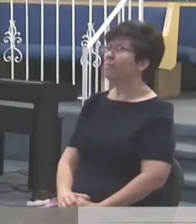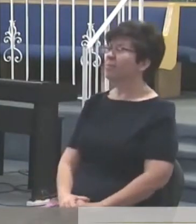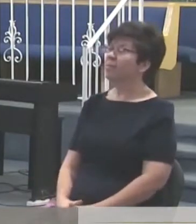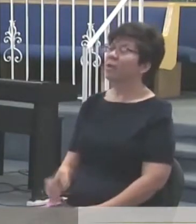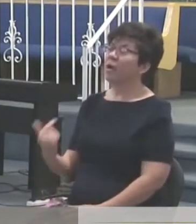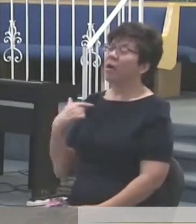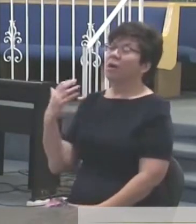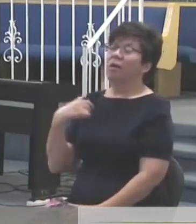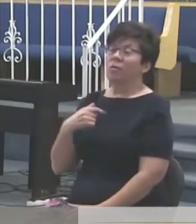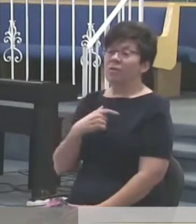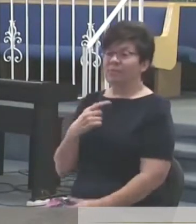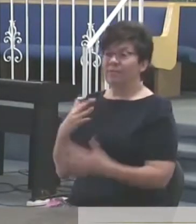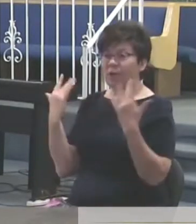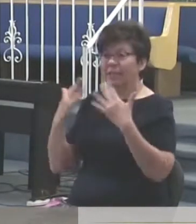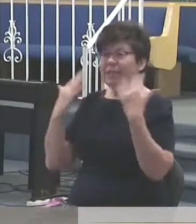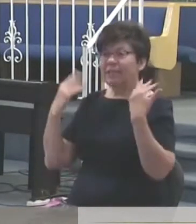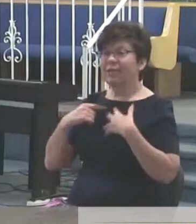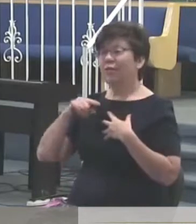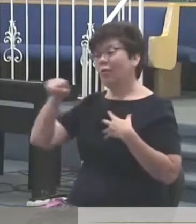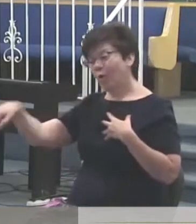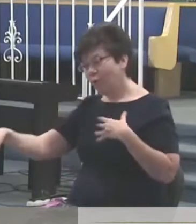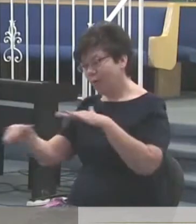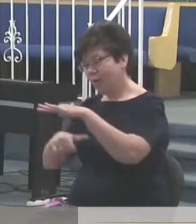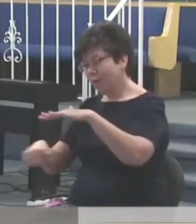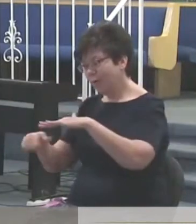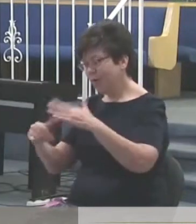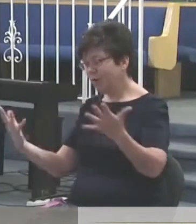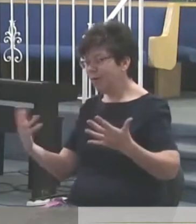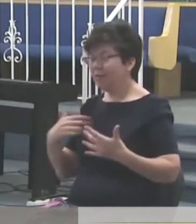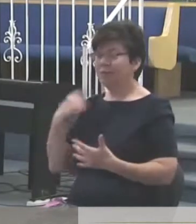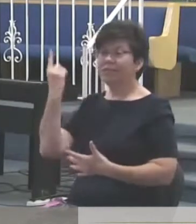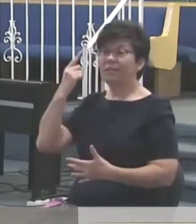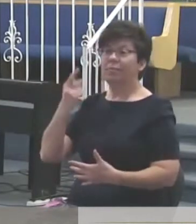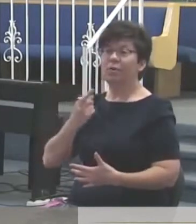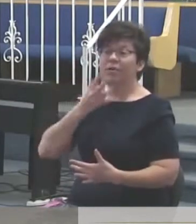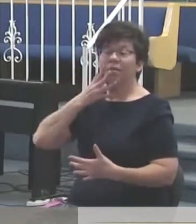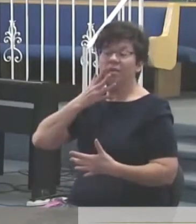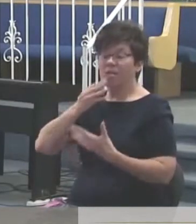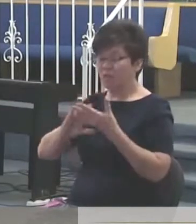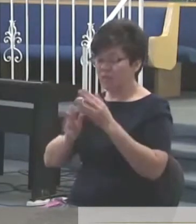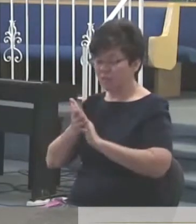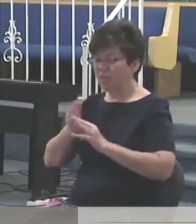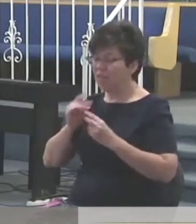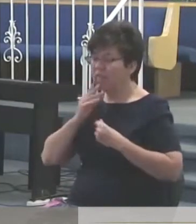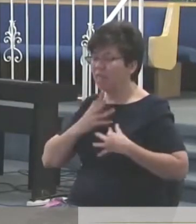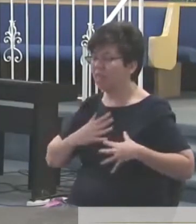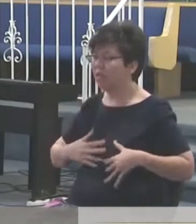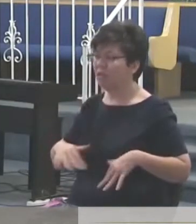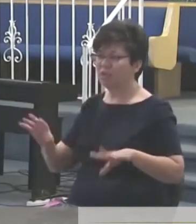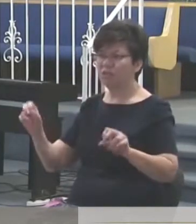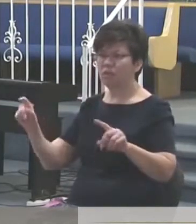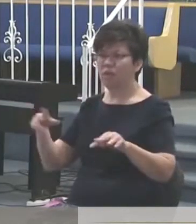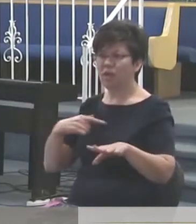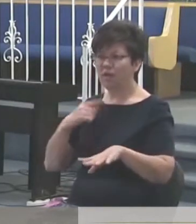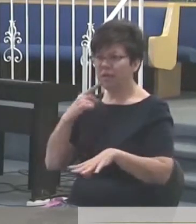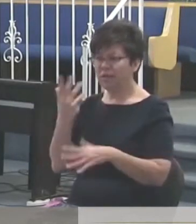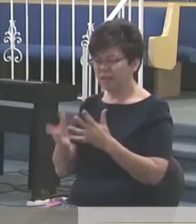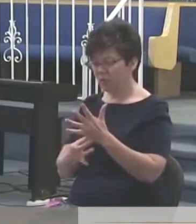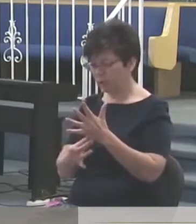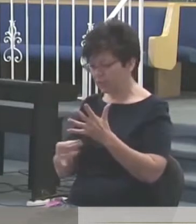I just want us to be friendly with each other. Go downstairs and eat, and if somebody got grease all over their fingers, that's all right. Let them have greasy